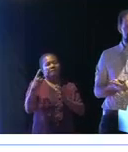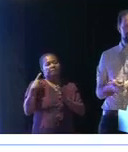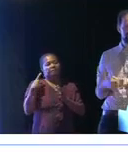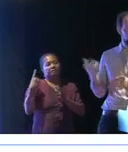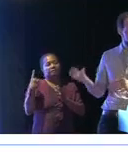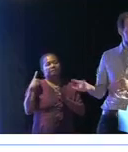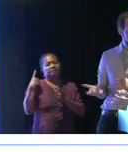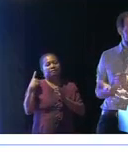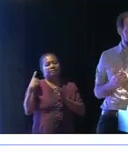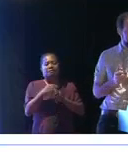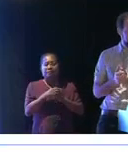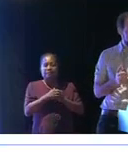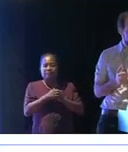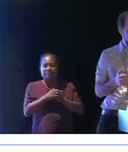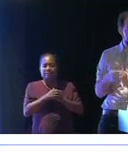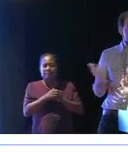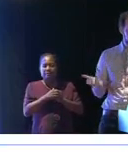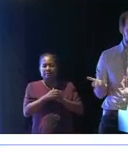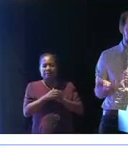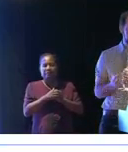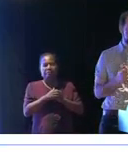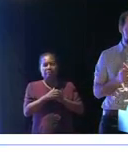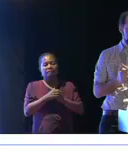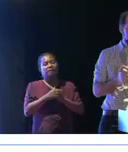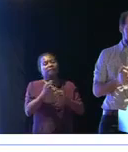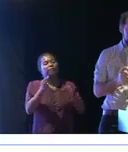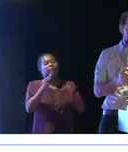Okay, the lodgement type, I've submitted an S2 monthly